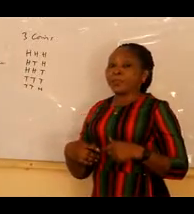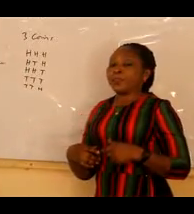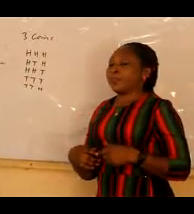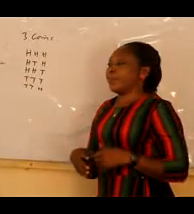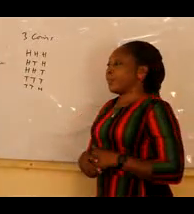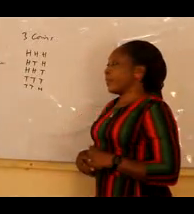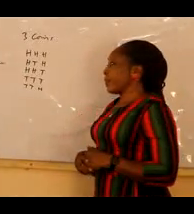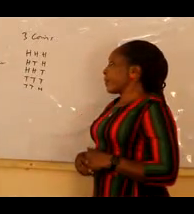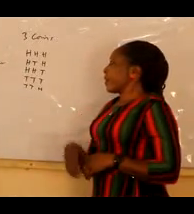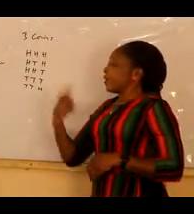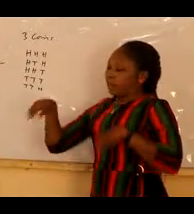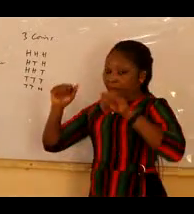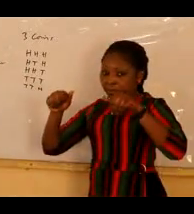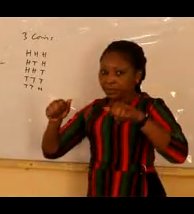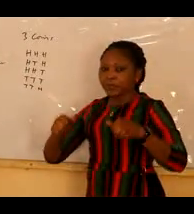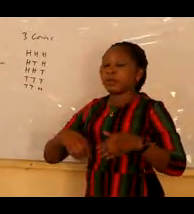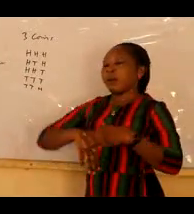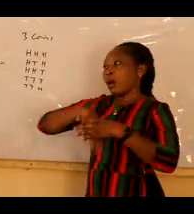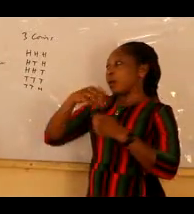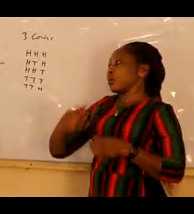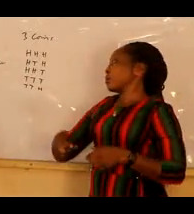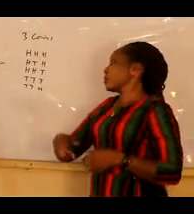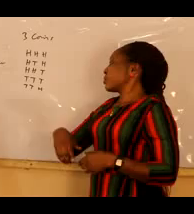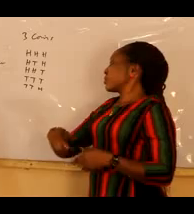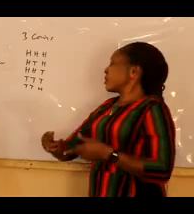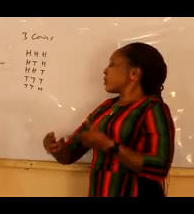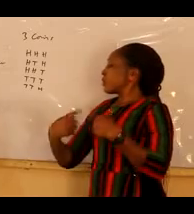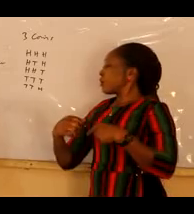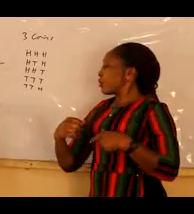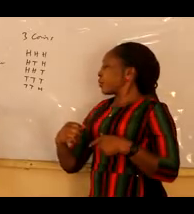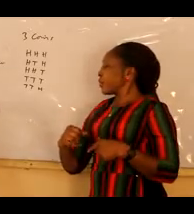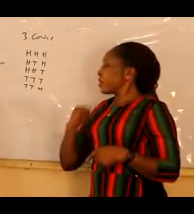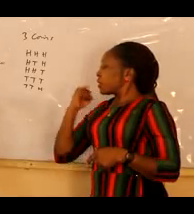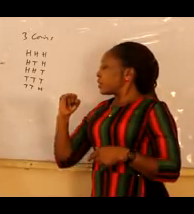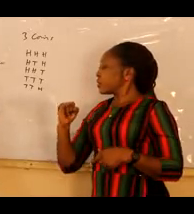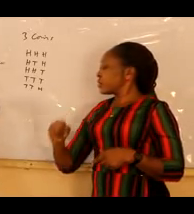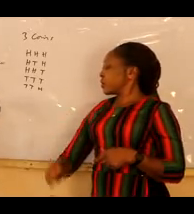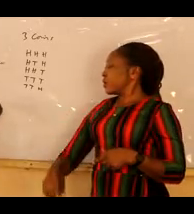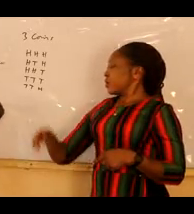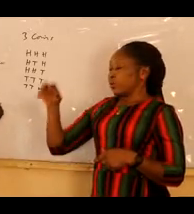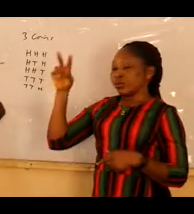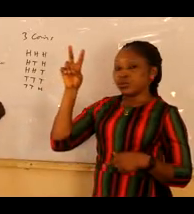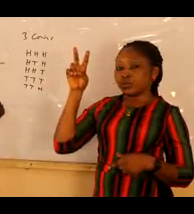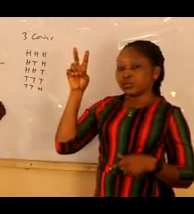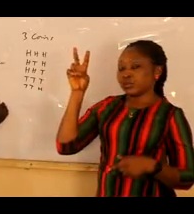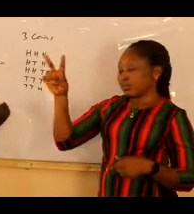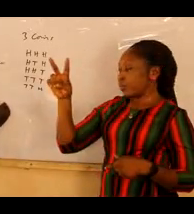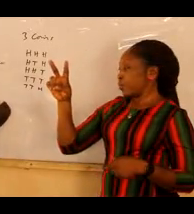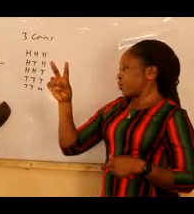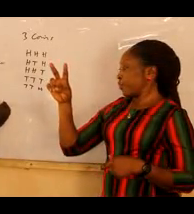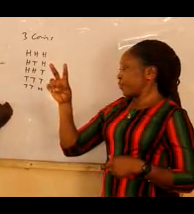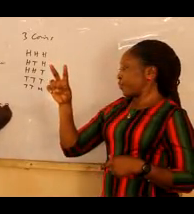require. So the possible outcome, if you talk about 3 coins, it will be 2 raised to the power 3. We're going to give